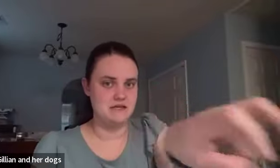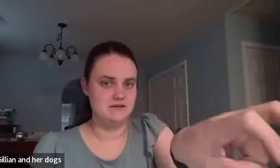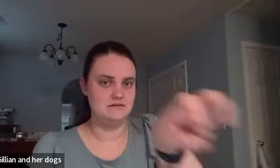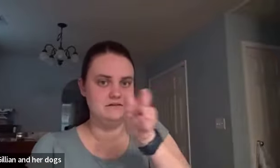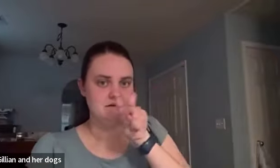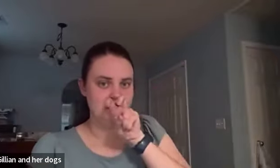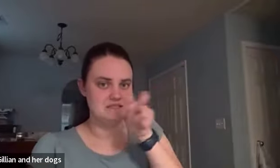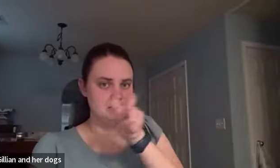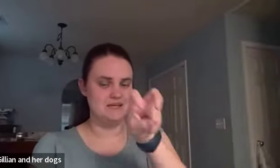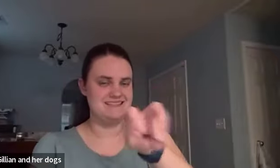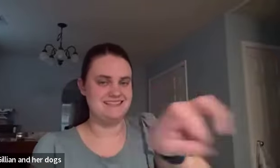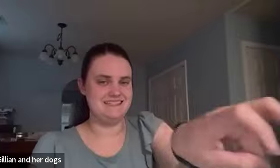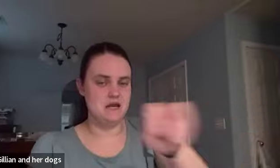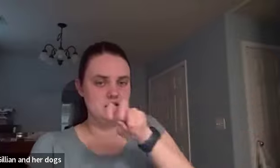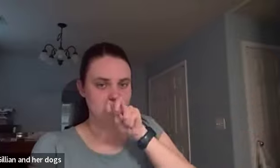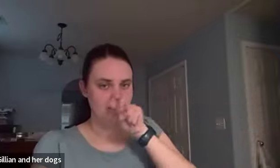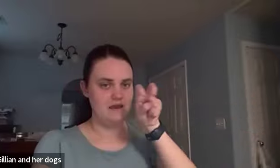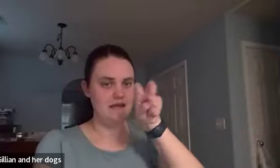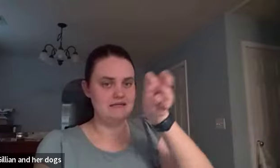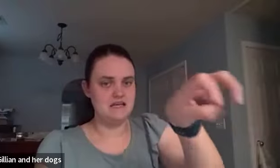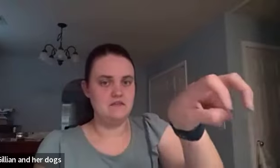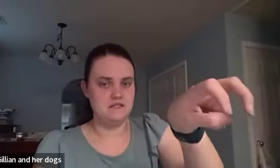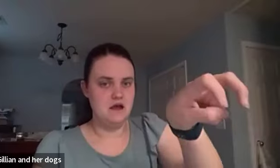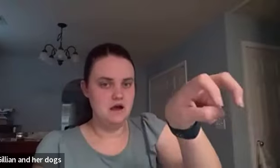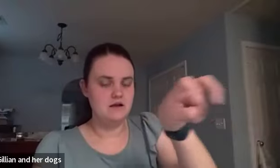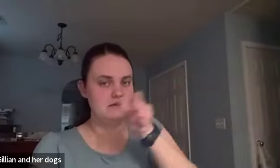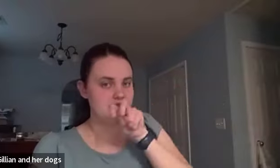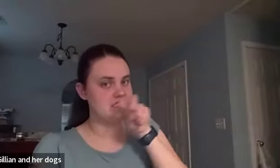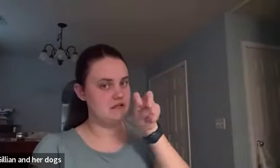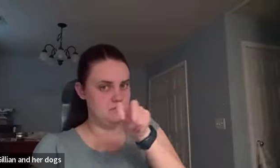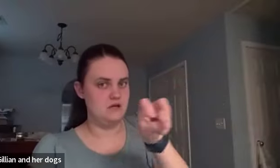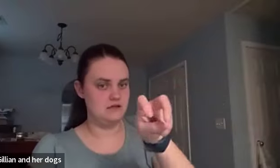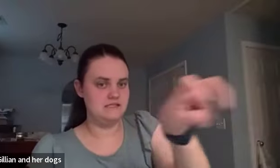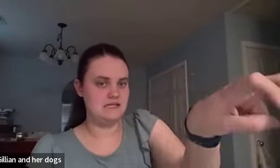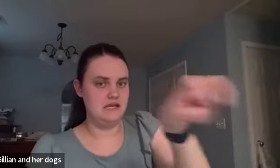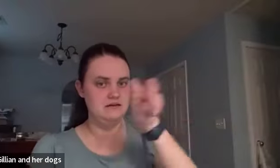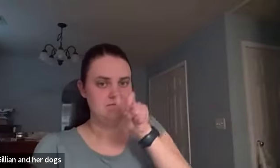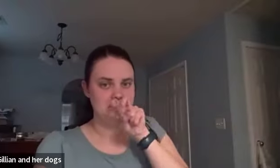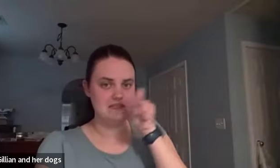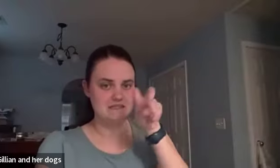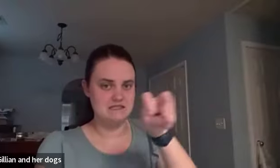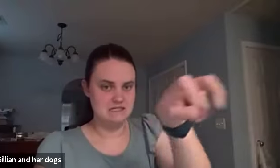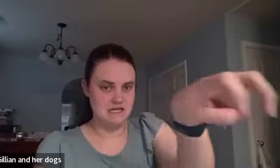snake. And it's like you're making a zigzag. And it's like the tongue and the slithering. Snake,